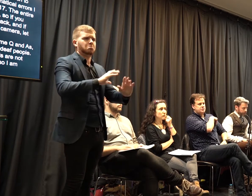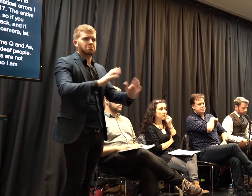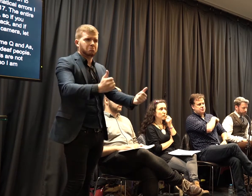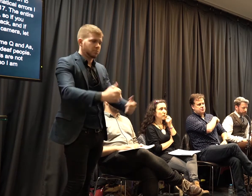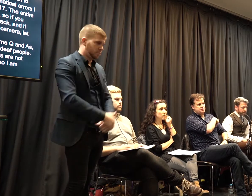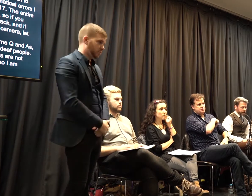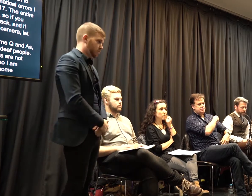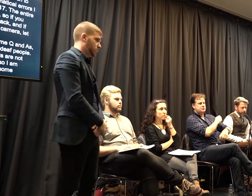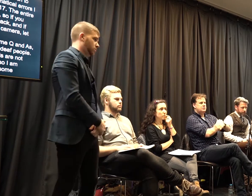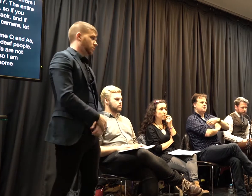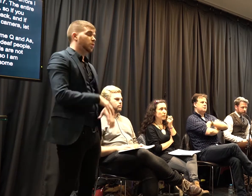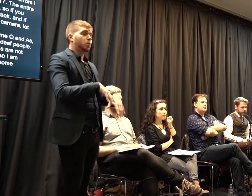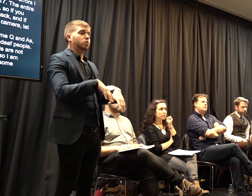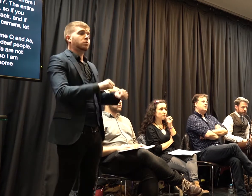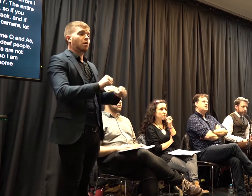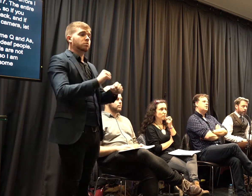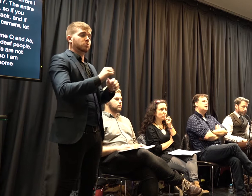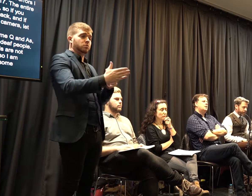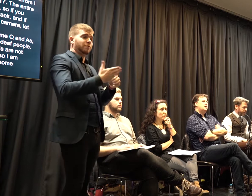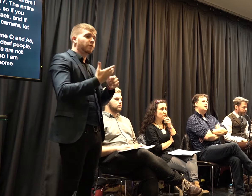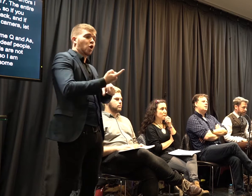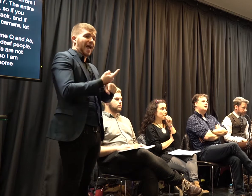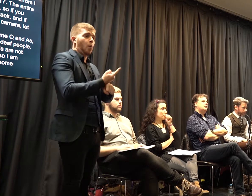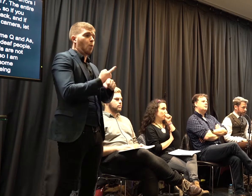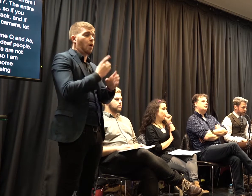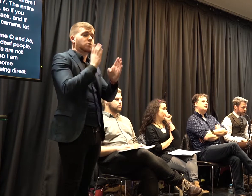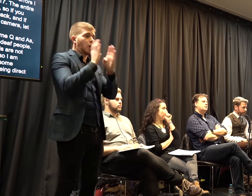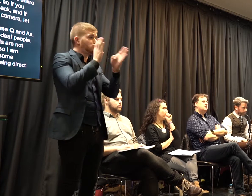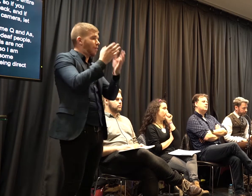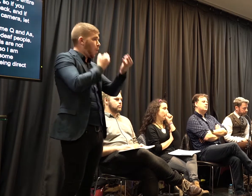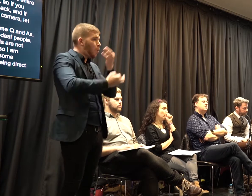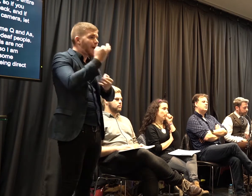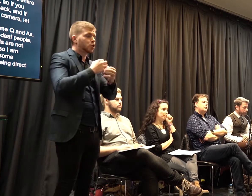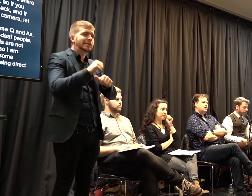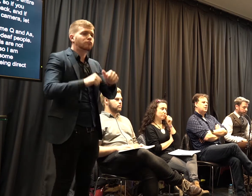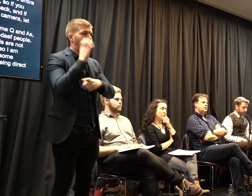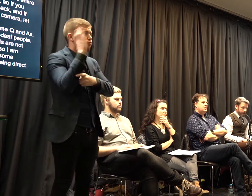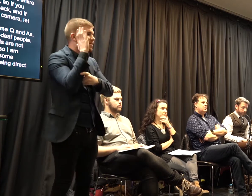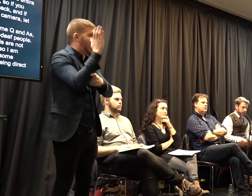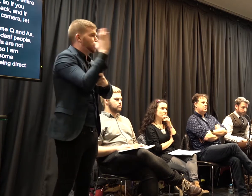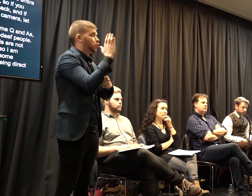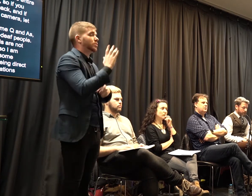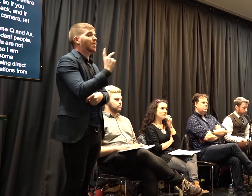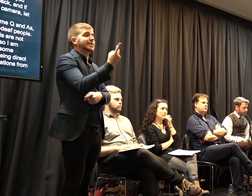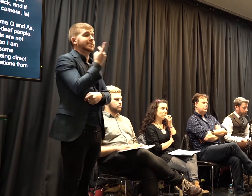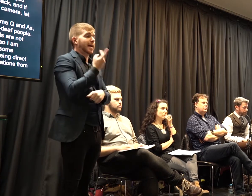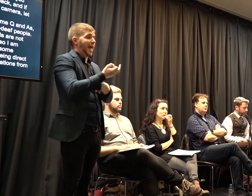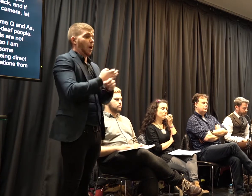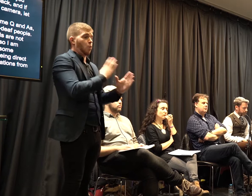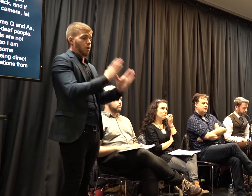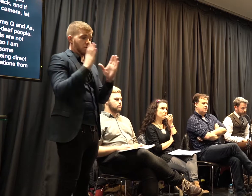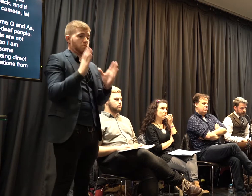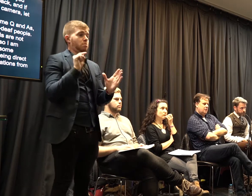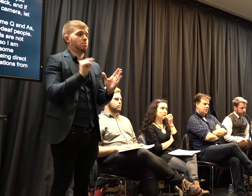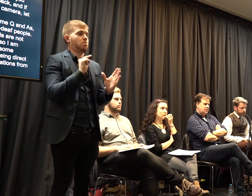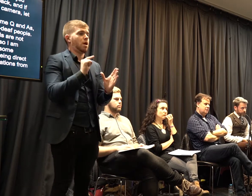off with the first hour being direct questions from me after a series of presentations from the panel, and then in the second half we're